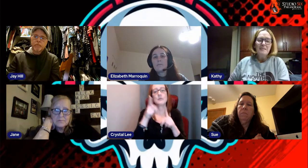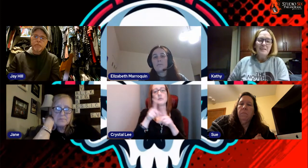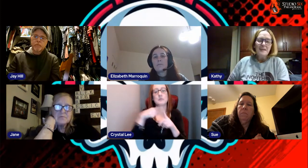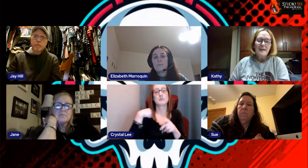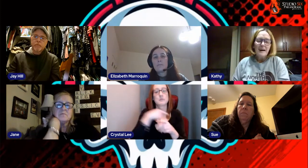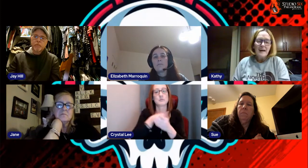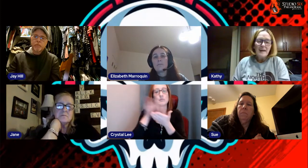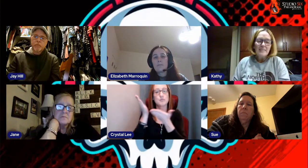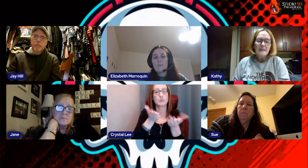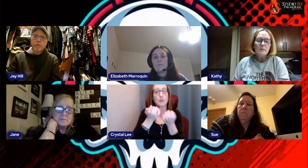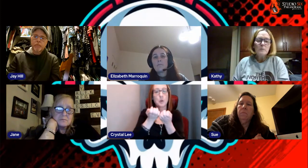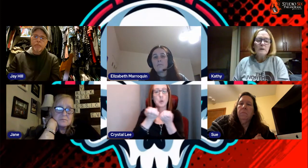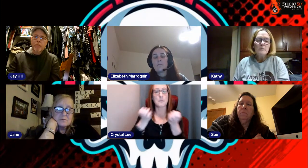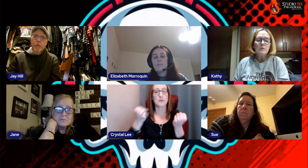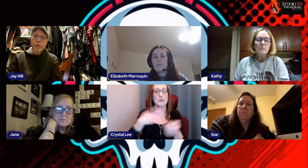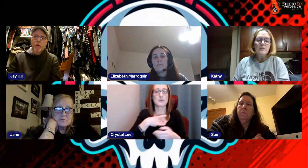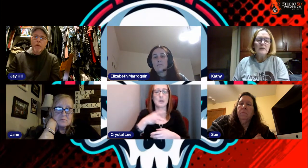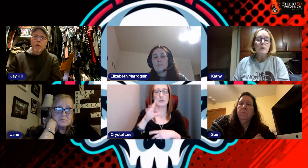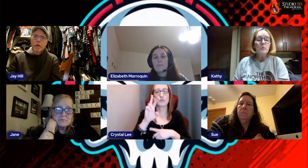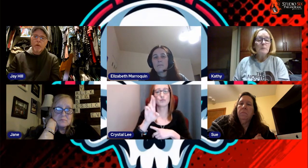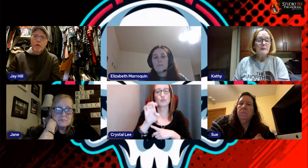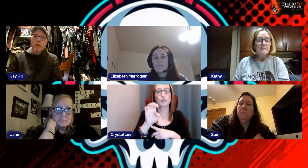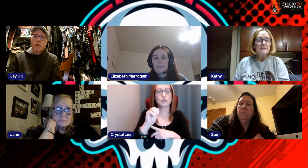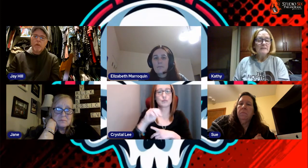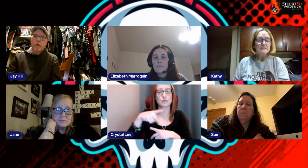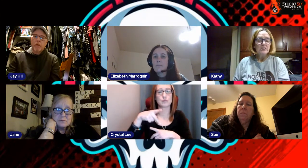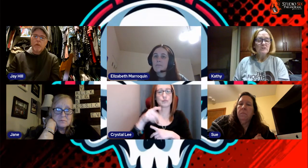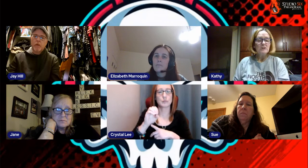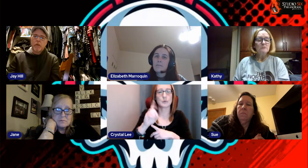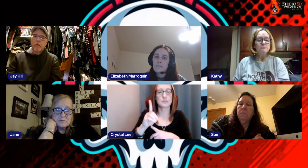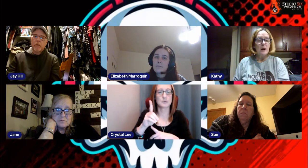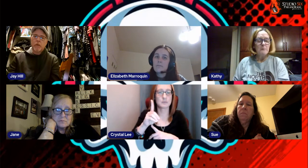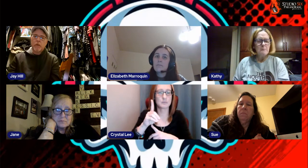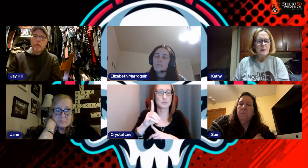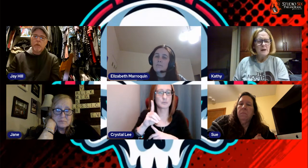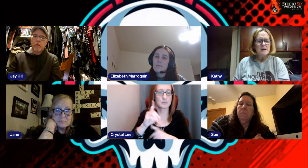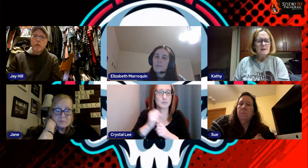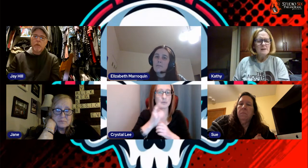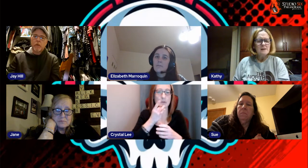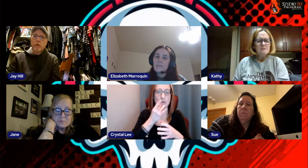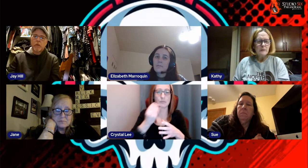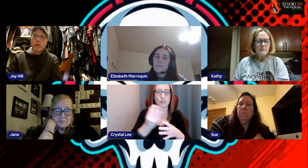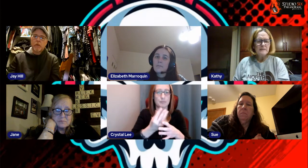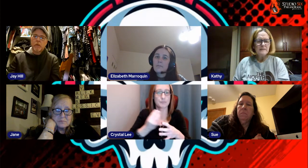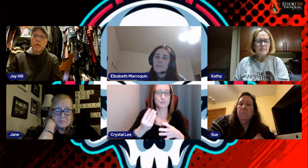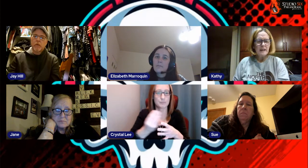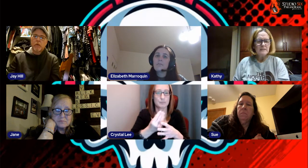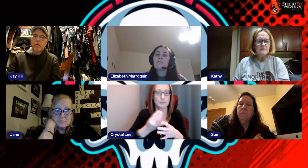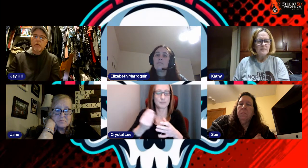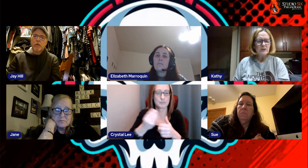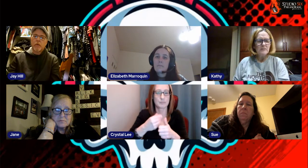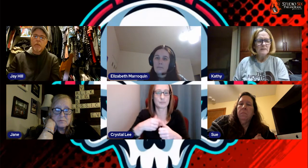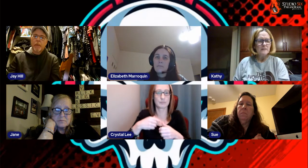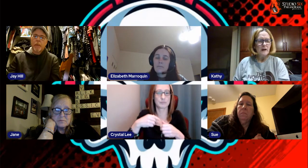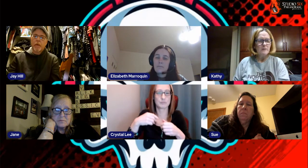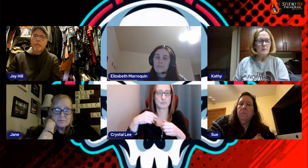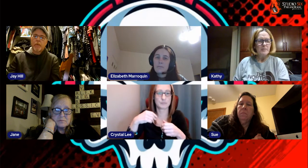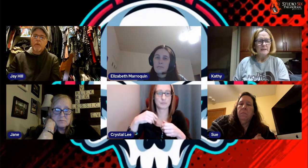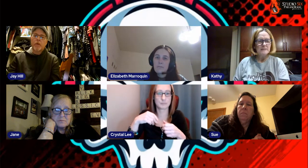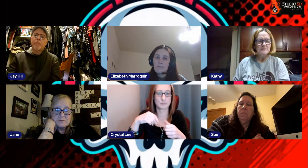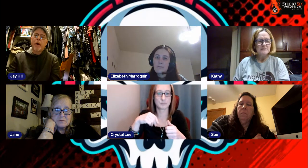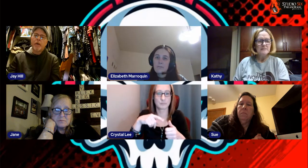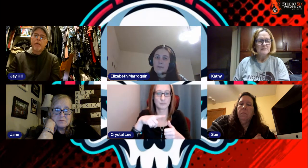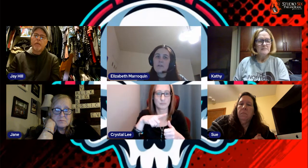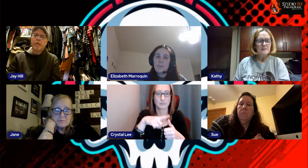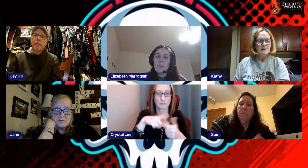Cool. Then we will bring equipment, such as Remy light flickering. I don't know what